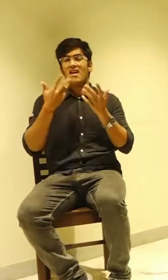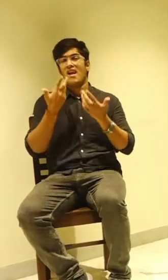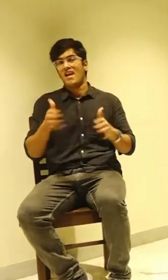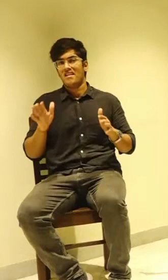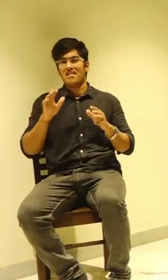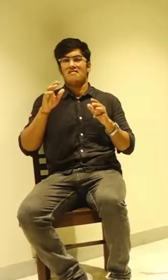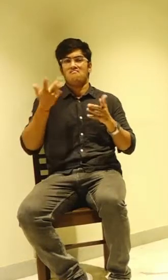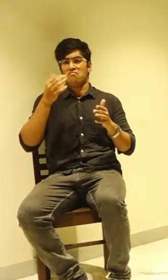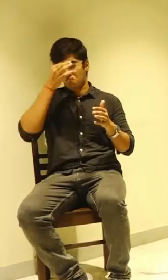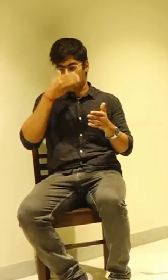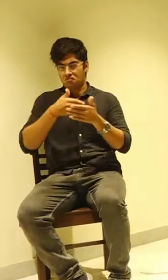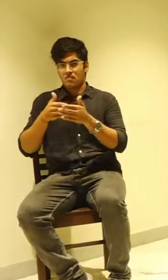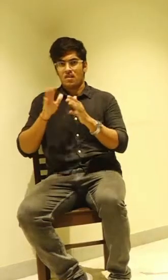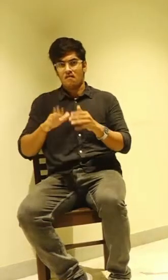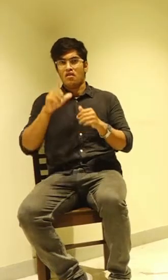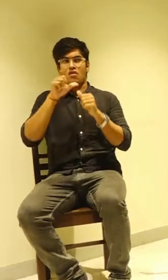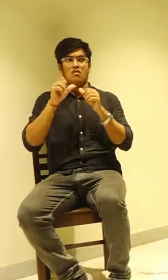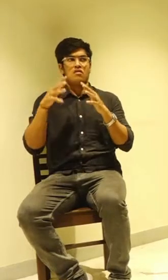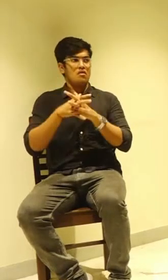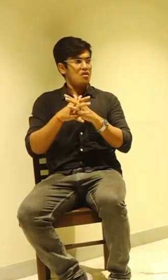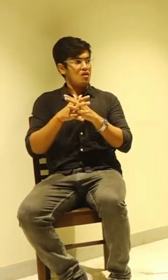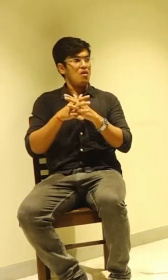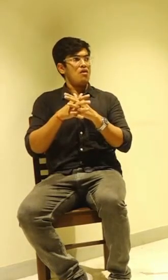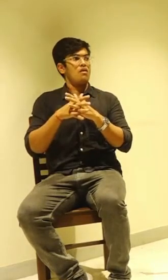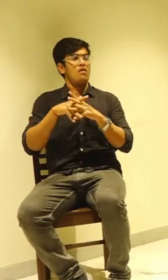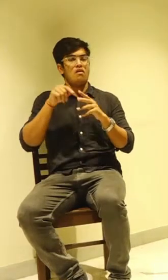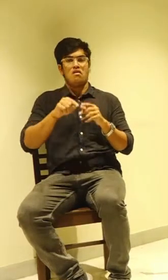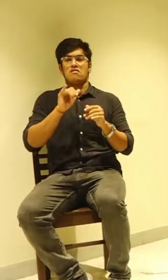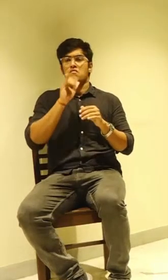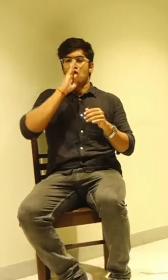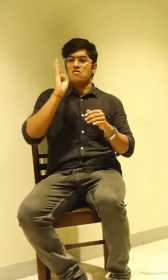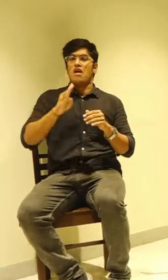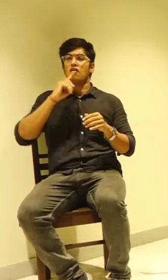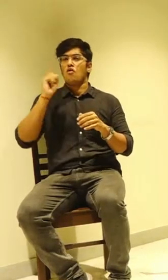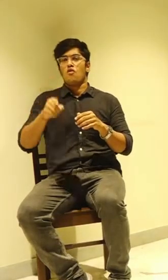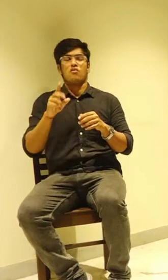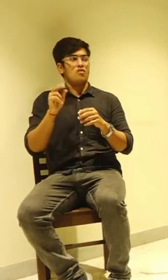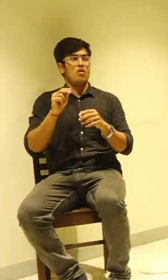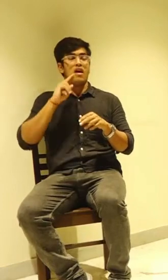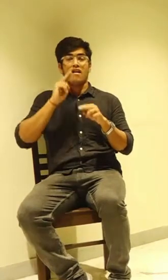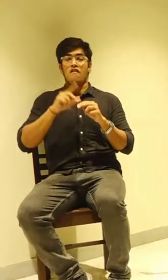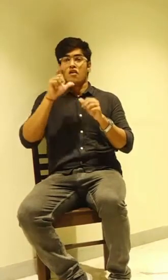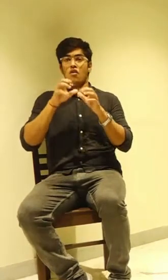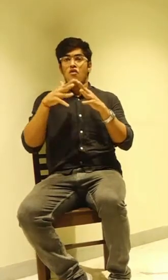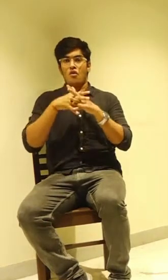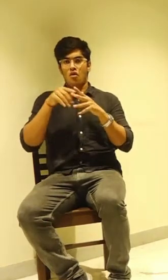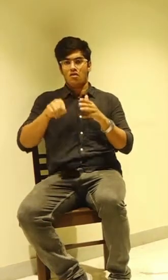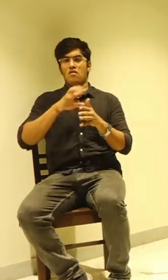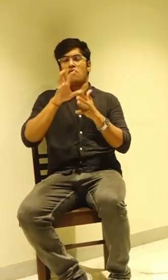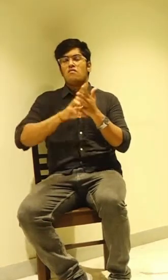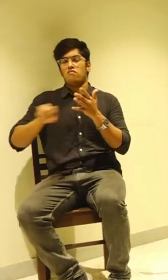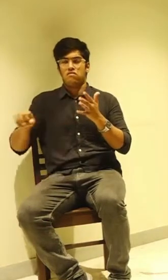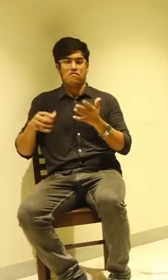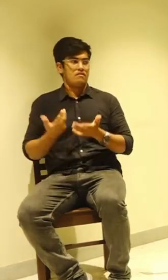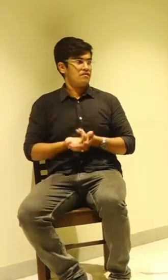law that is made in effect to give effect or directive principle, that law should never be struck down. Not on due process, not on